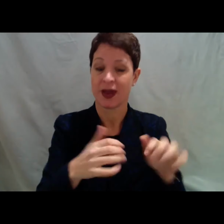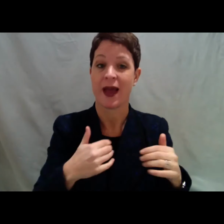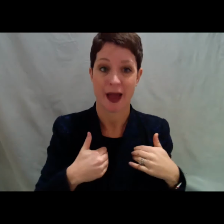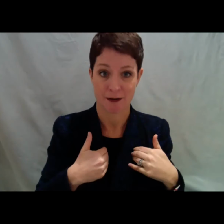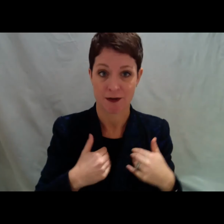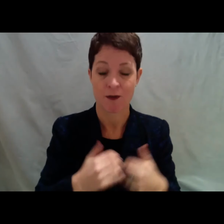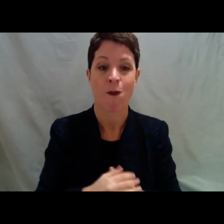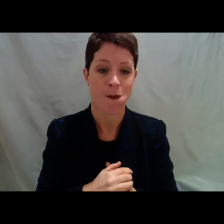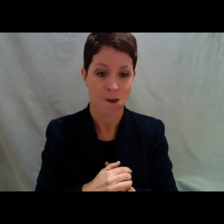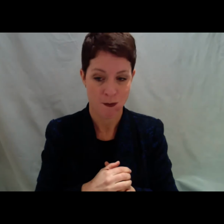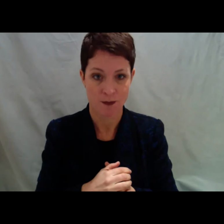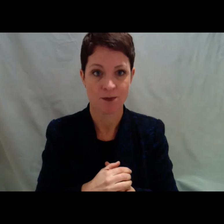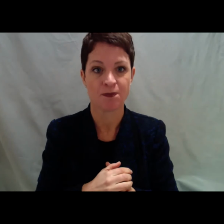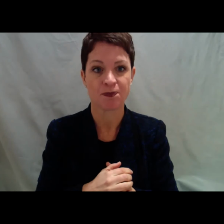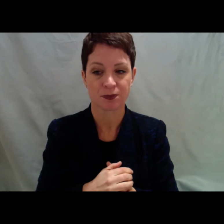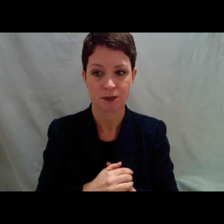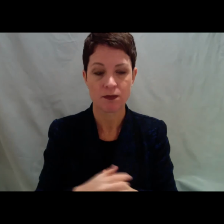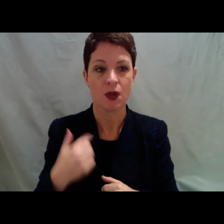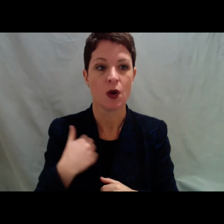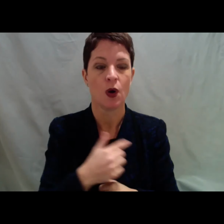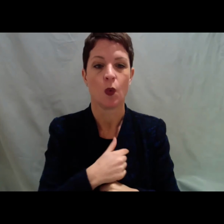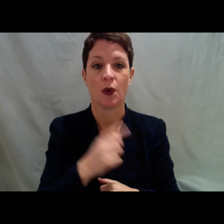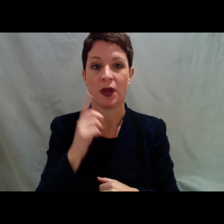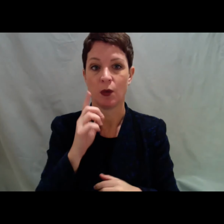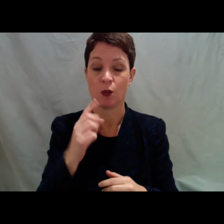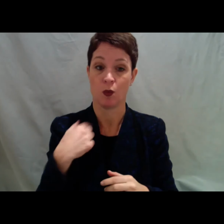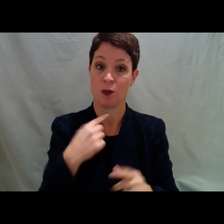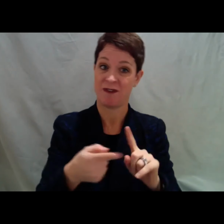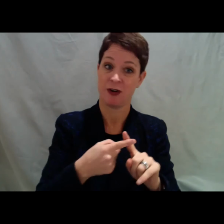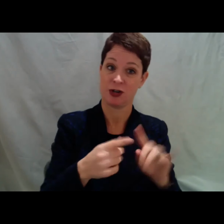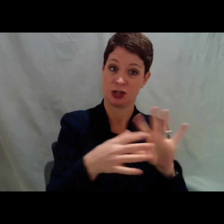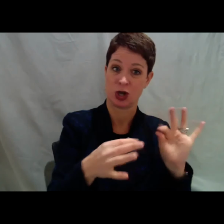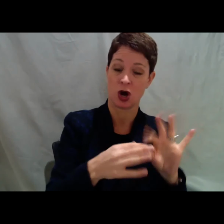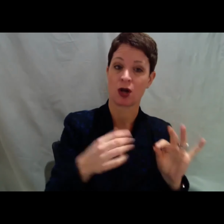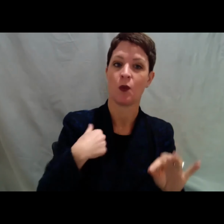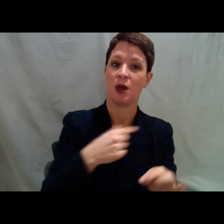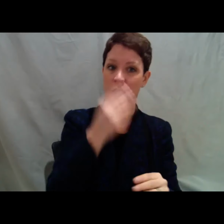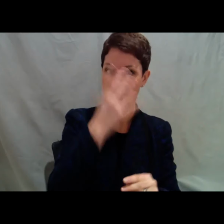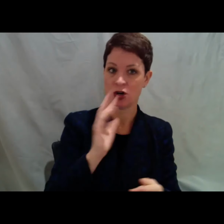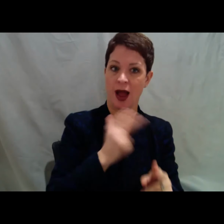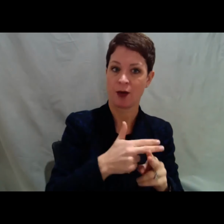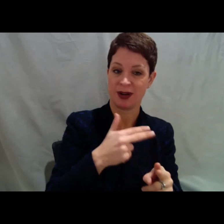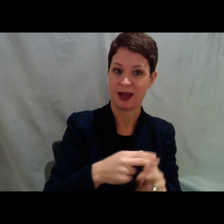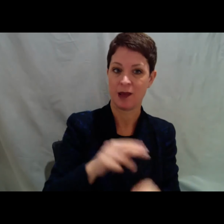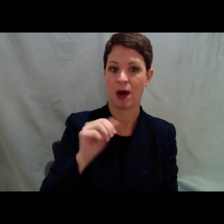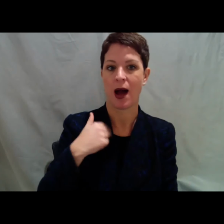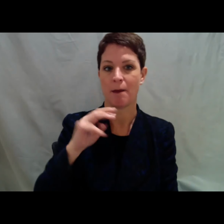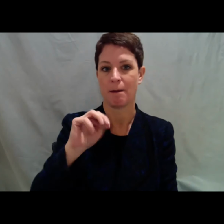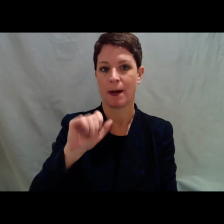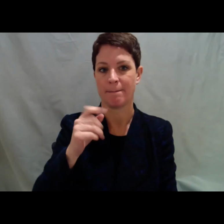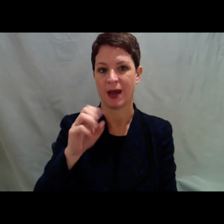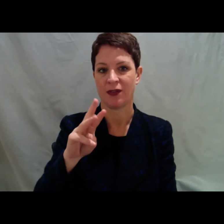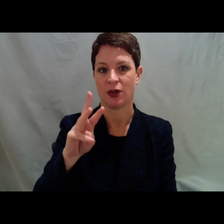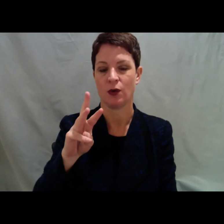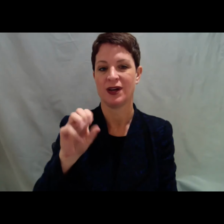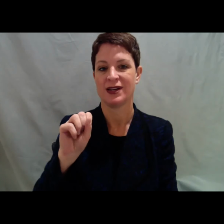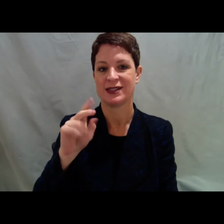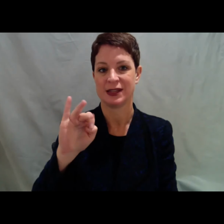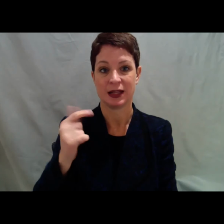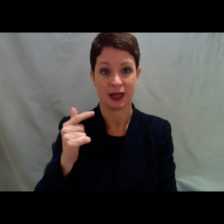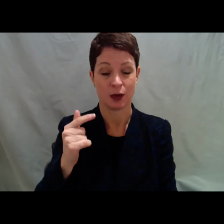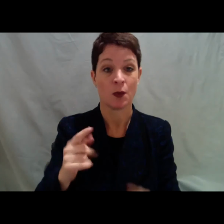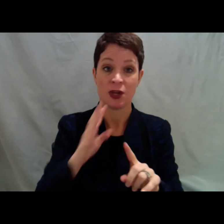panel. We will orally identify ourselves, and I'm Matthew Selig, when we are speaking. When we are speaking